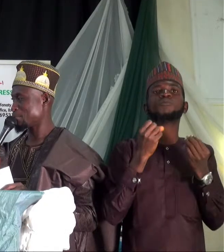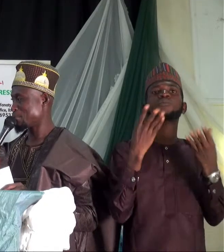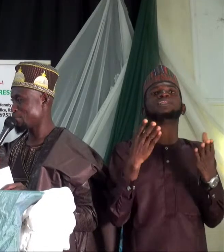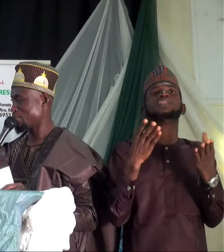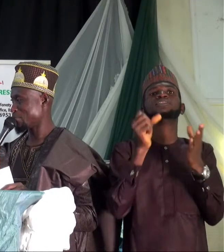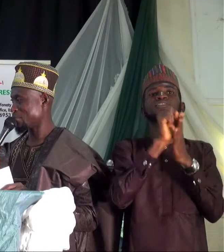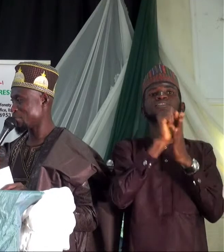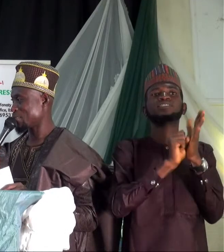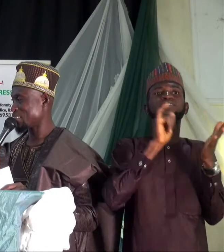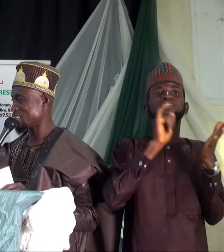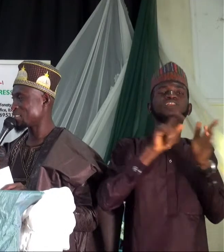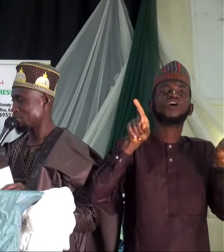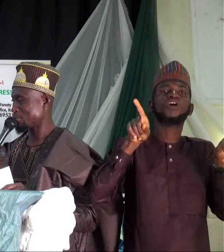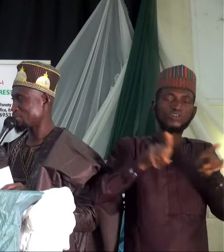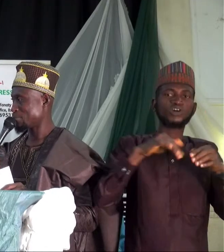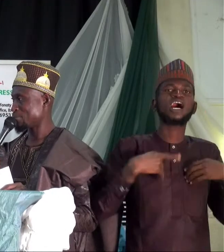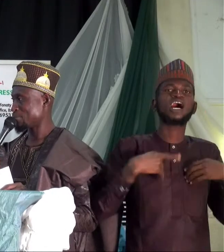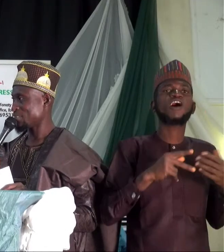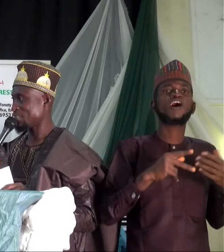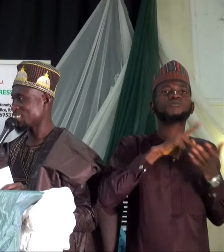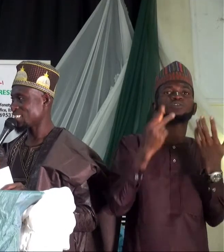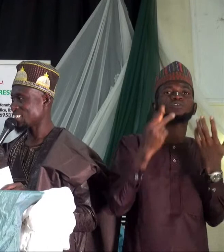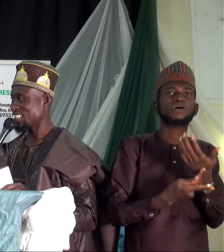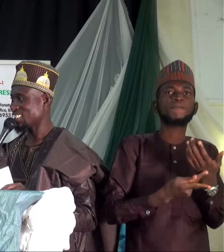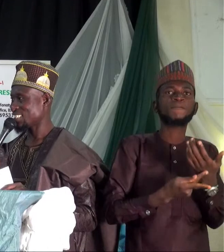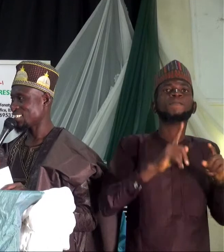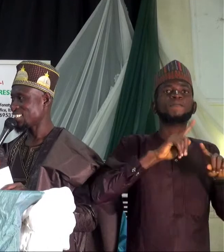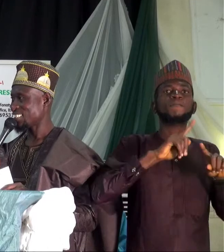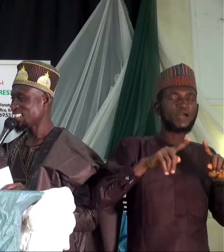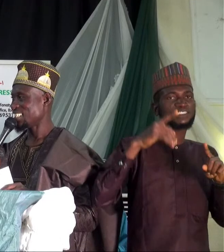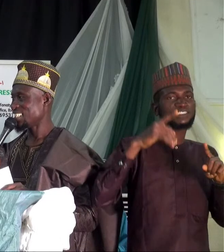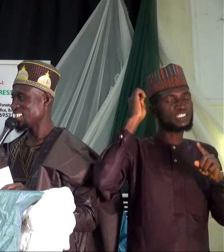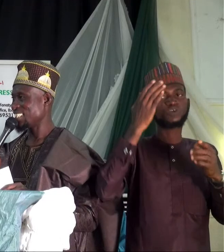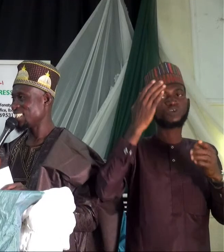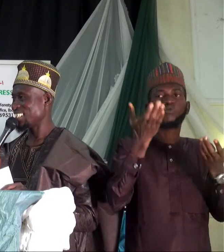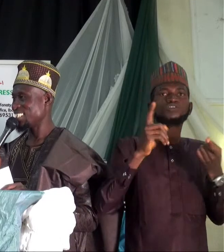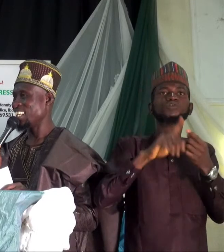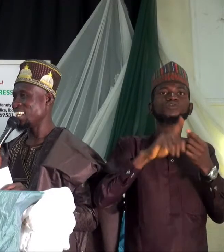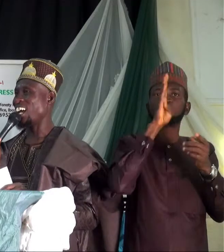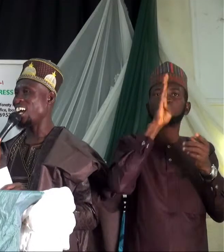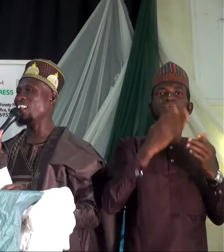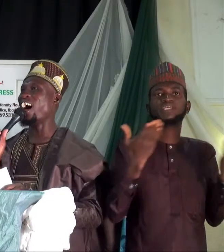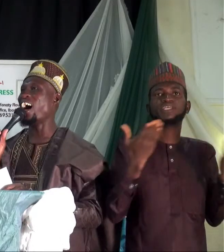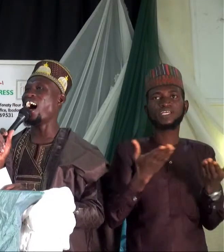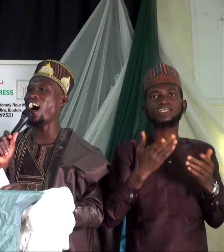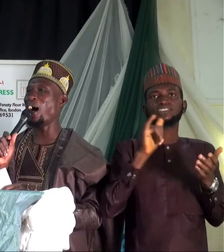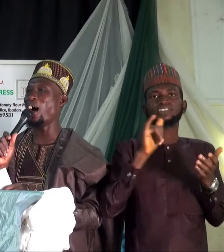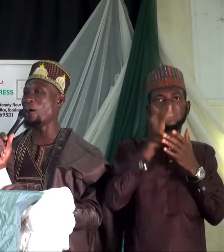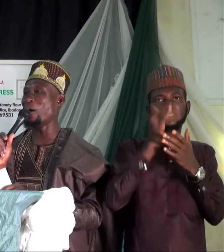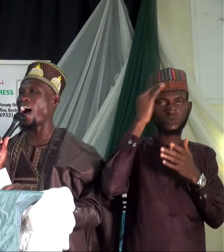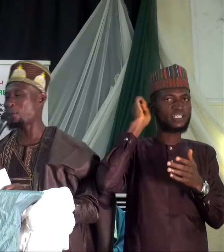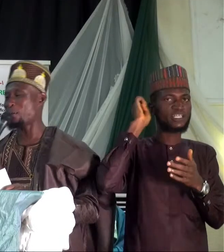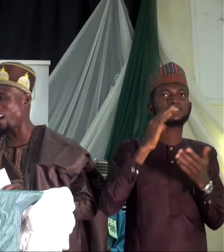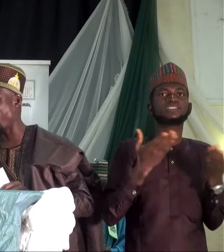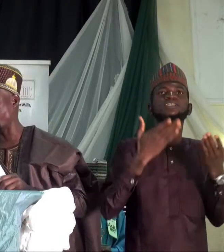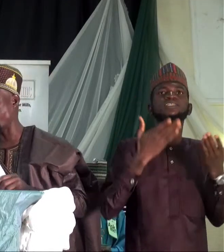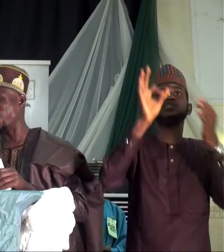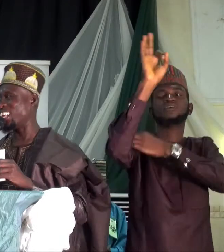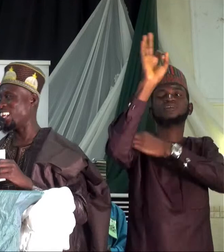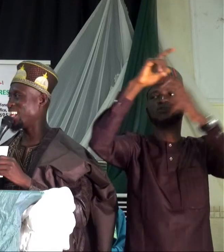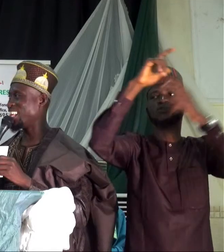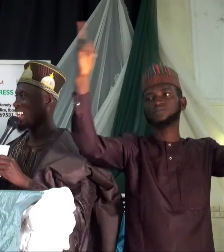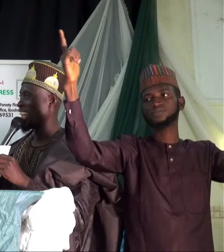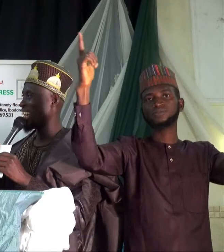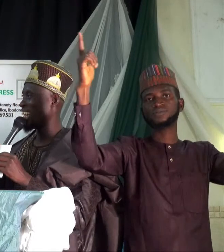similar program today. For selecting all your states, say another tech bill. Allahu Akbar.